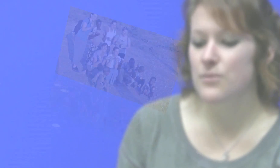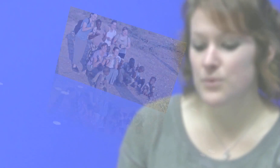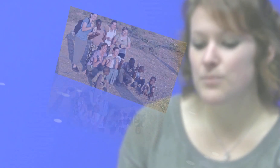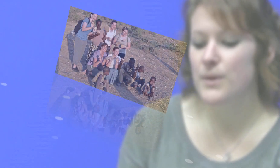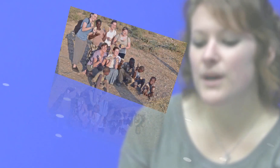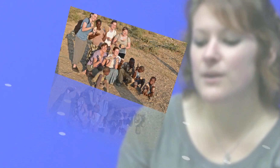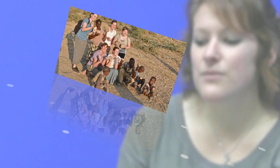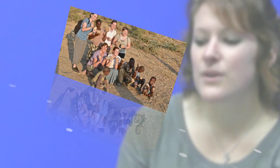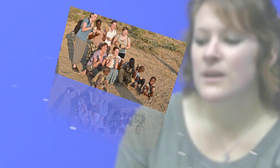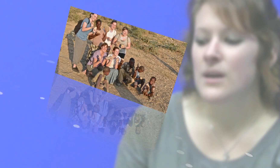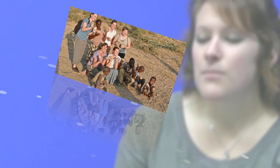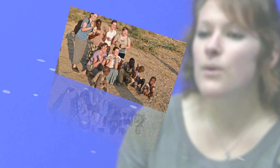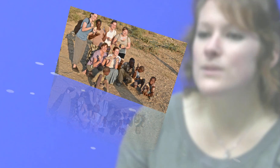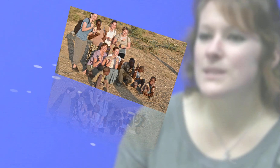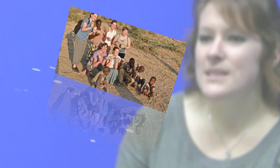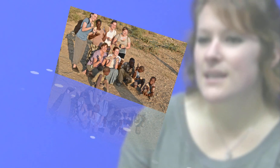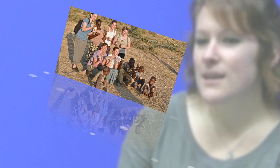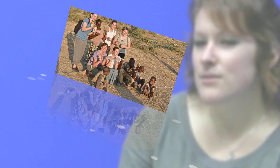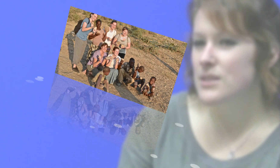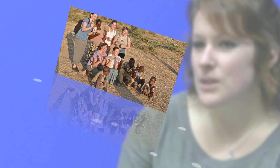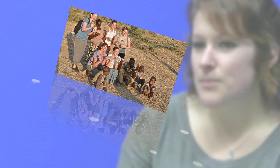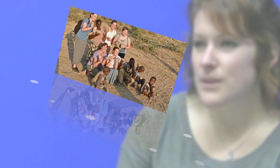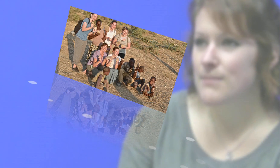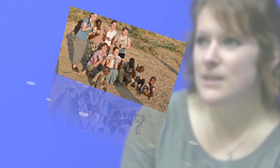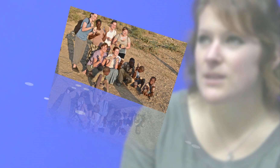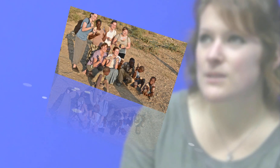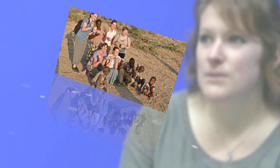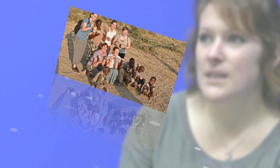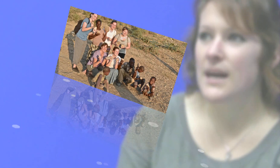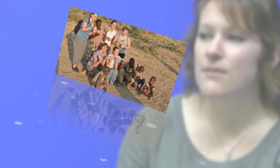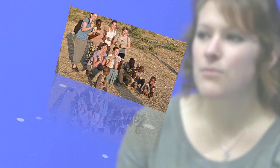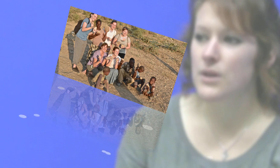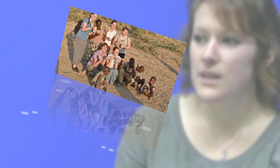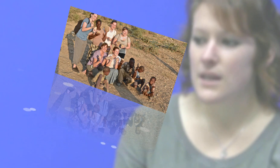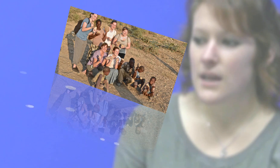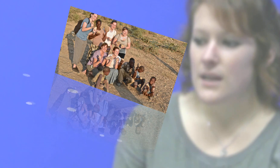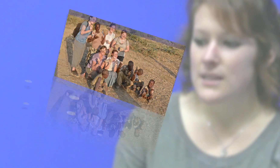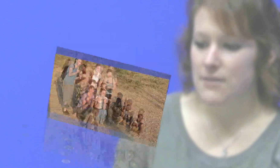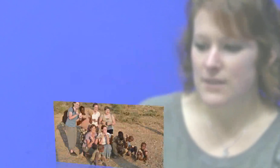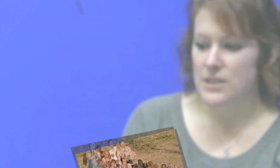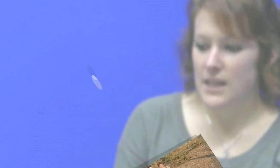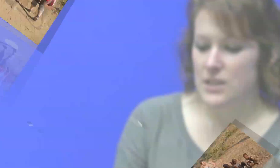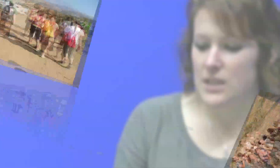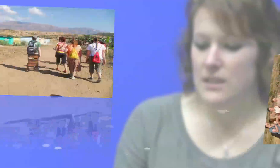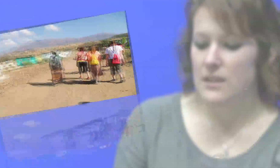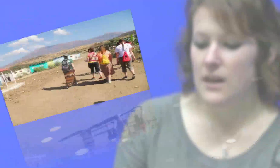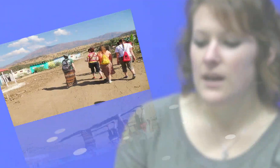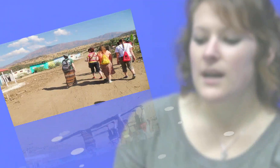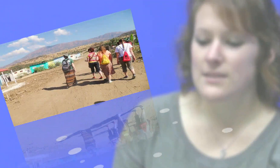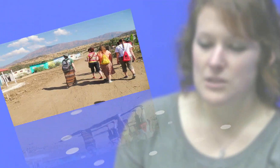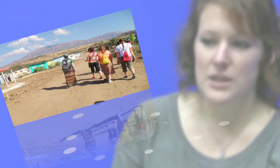group of mostly sign language interpreting majors. We did have one deaf education